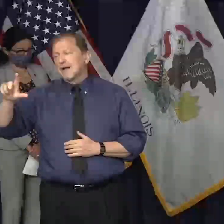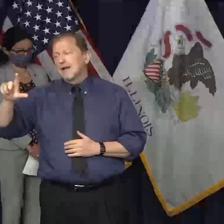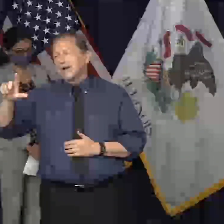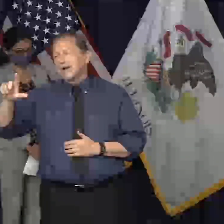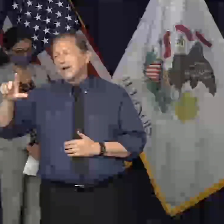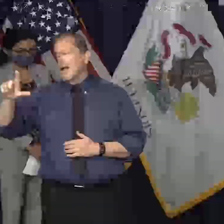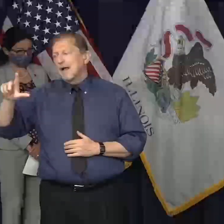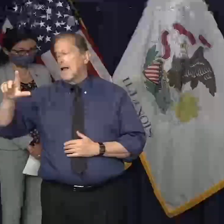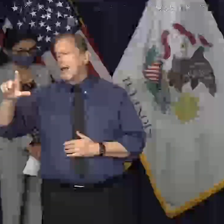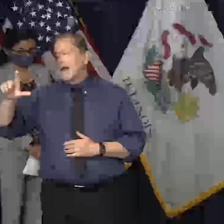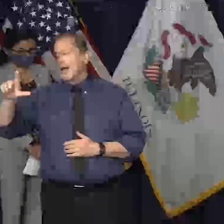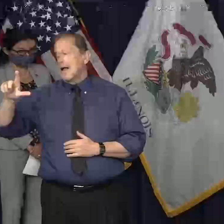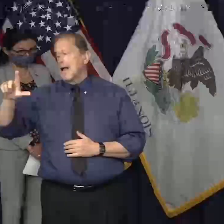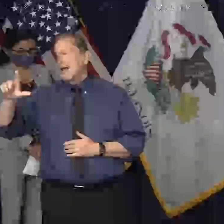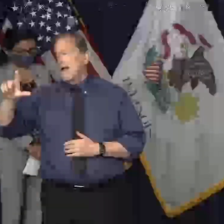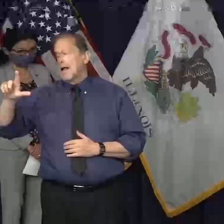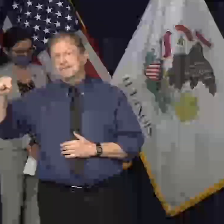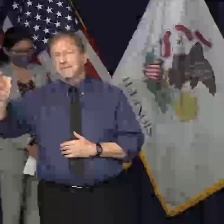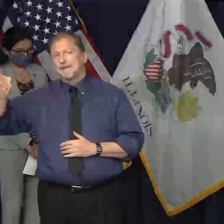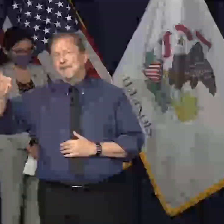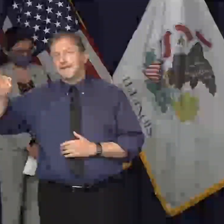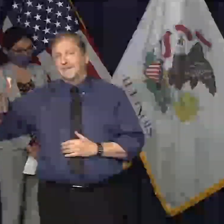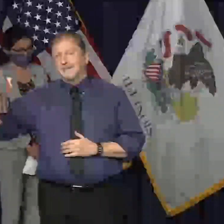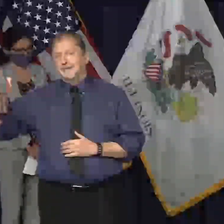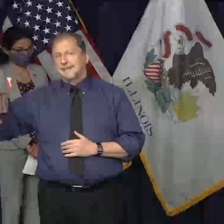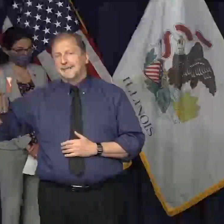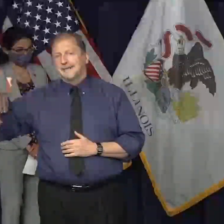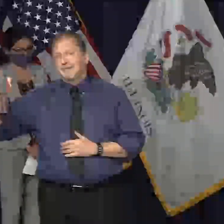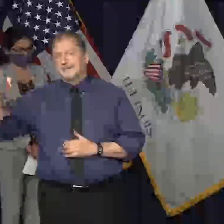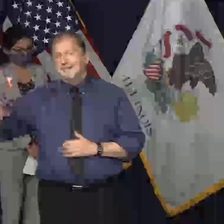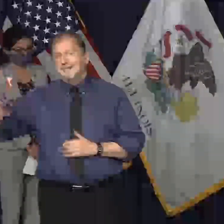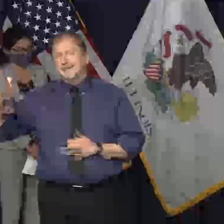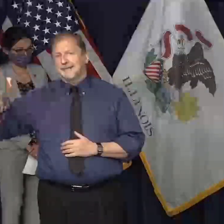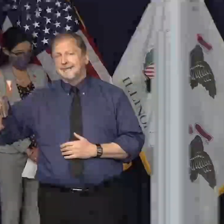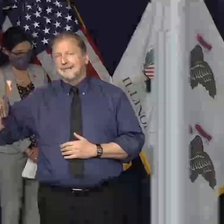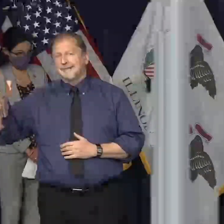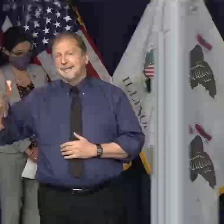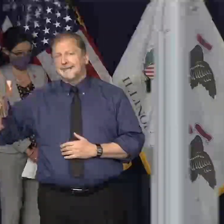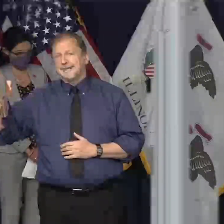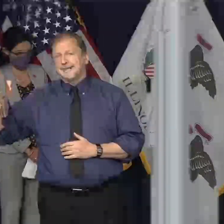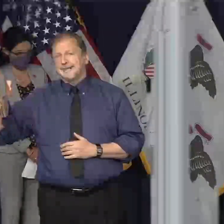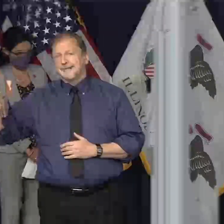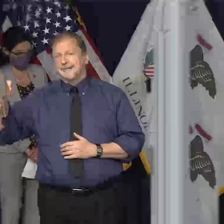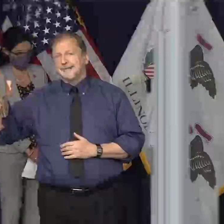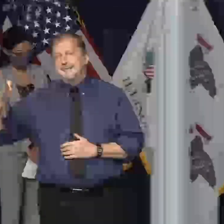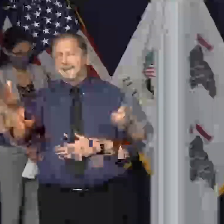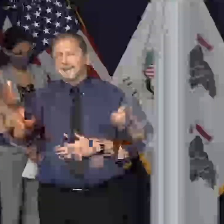dhs.illinois.gov/help-ishere. That's help is here. I want to say that again,